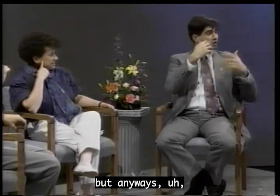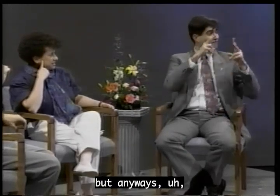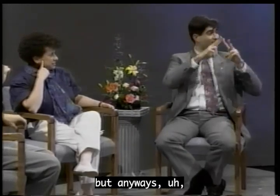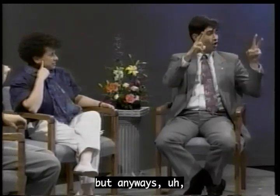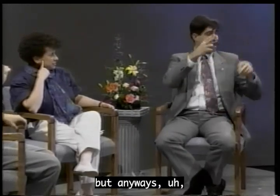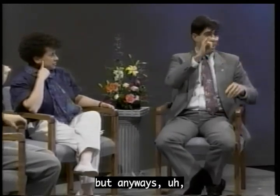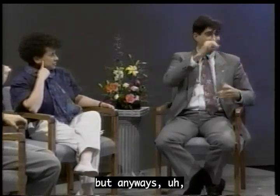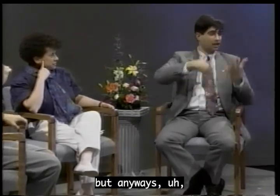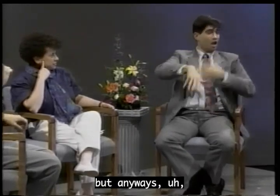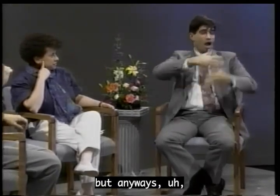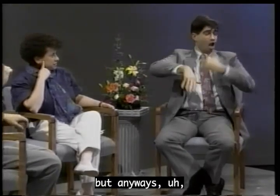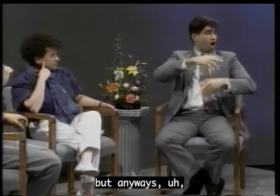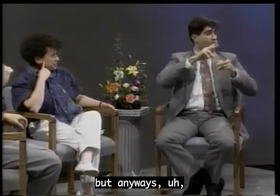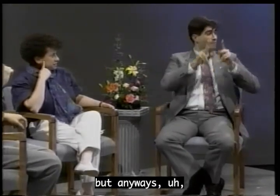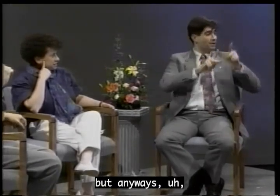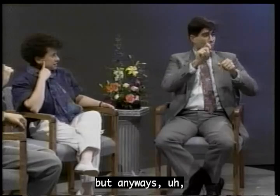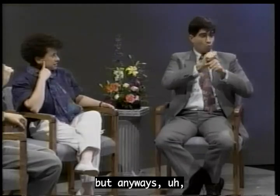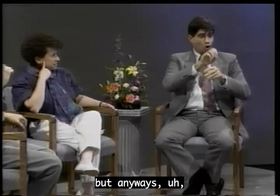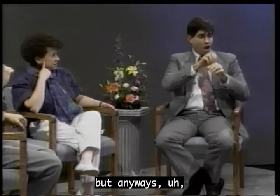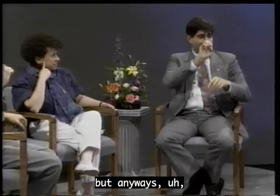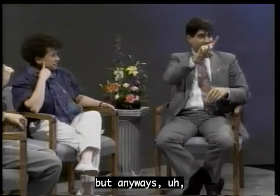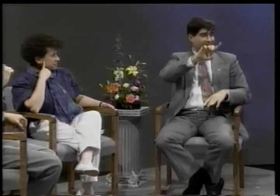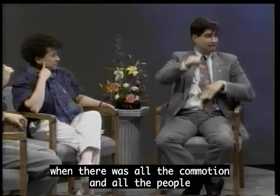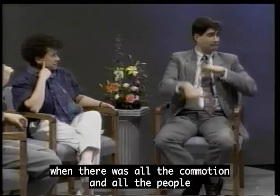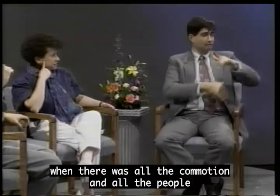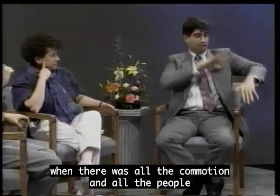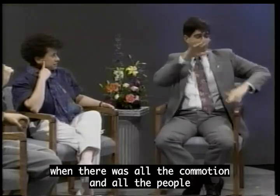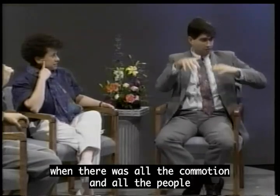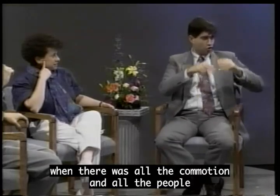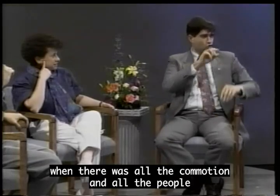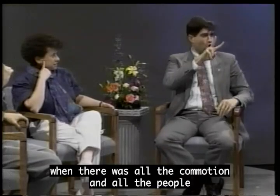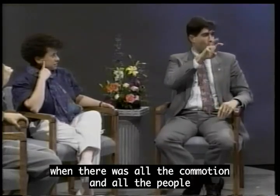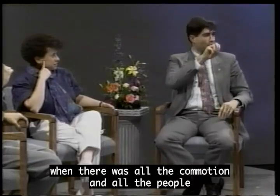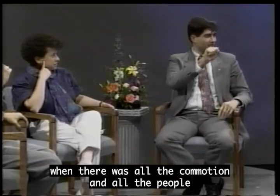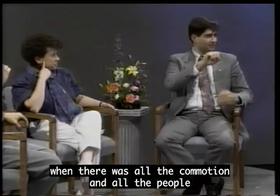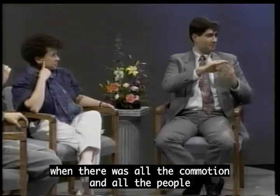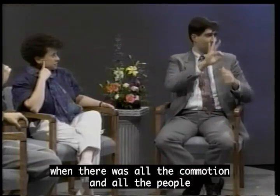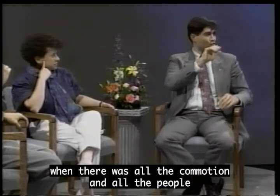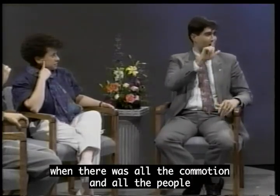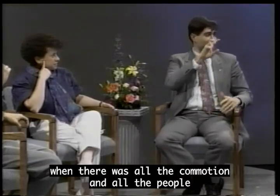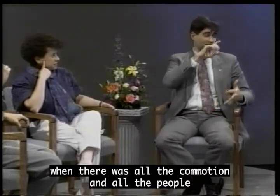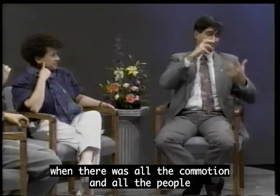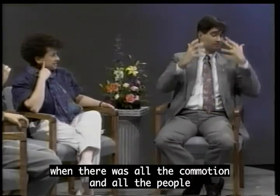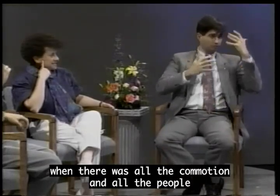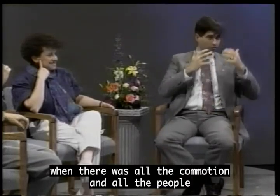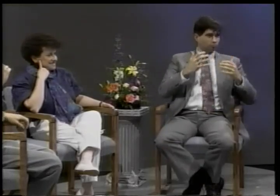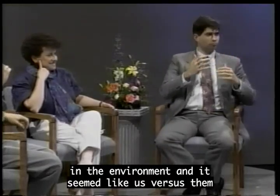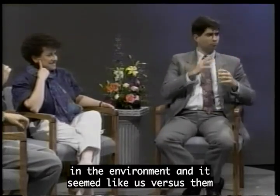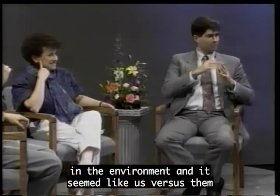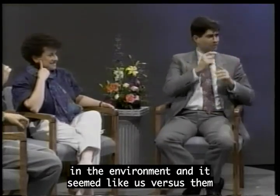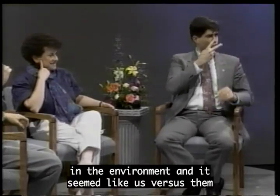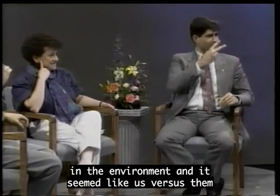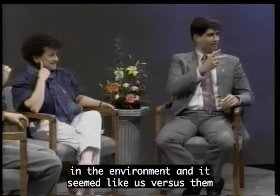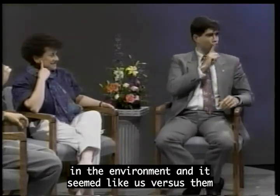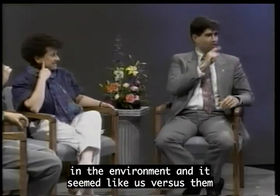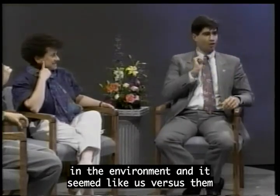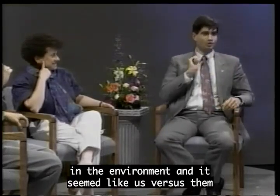when there was all the commotion and all the people in the environment, and it seemed like us versus them,